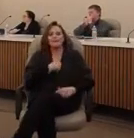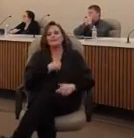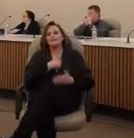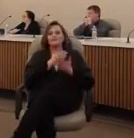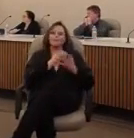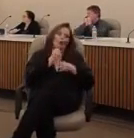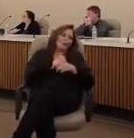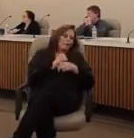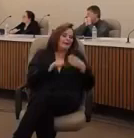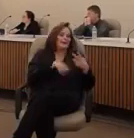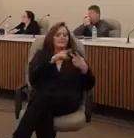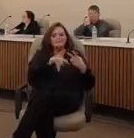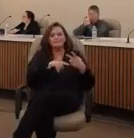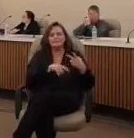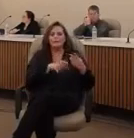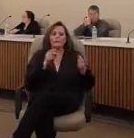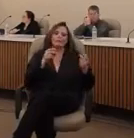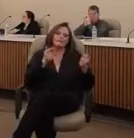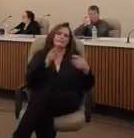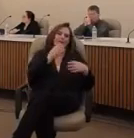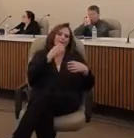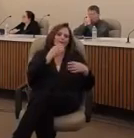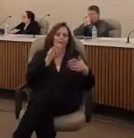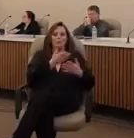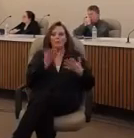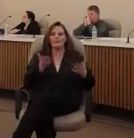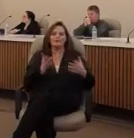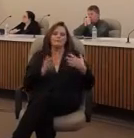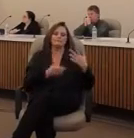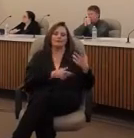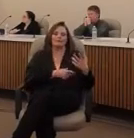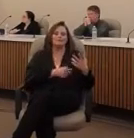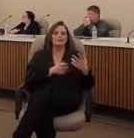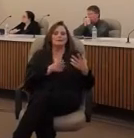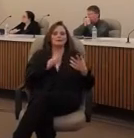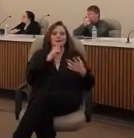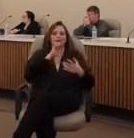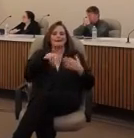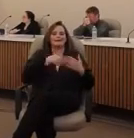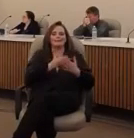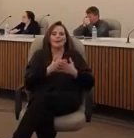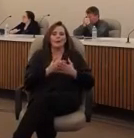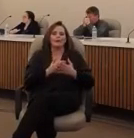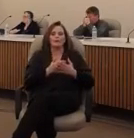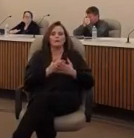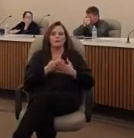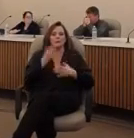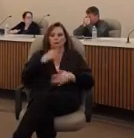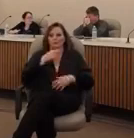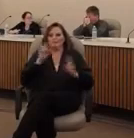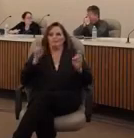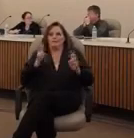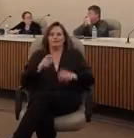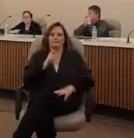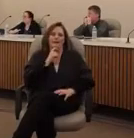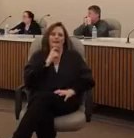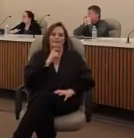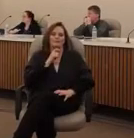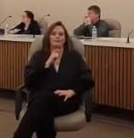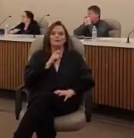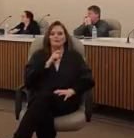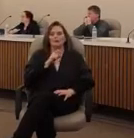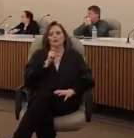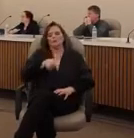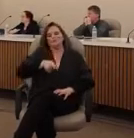some coffee and some, kind of fast food items, but it's not going to be a full service. And how many people They're not do you going to be think- like frying and